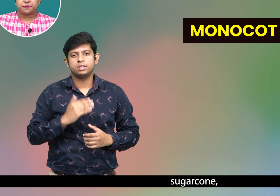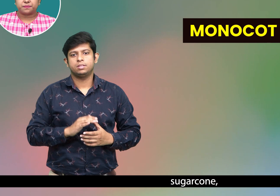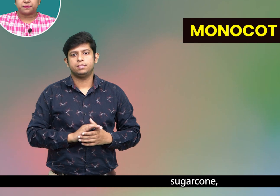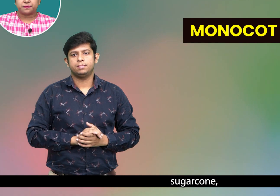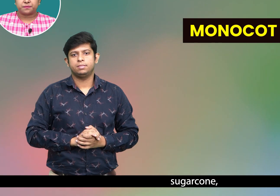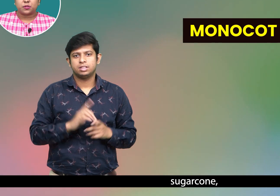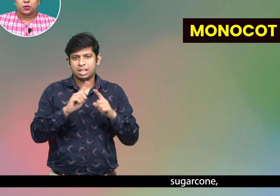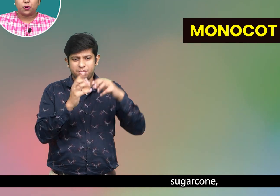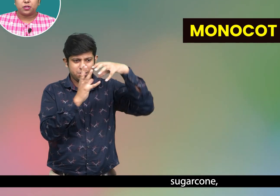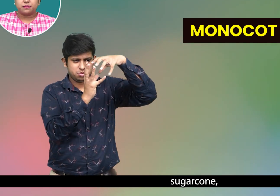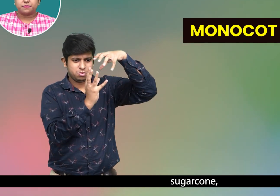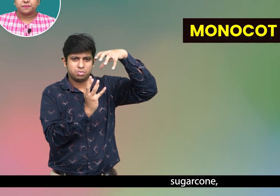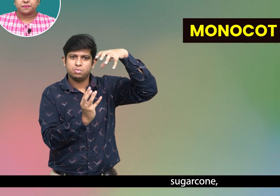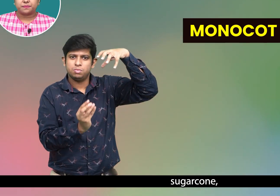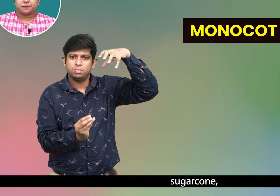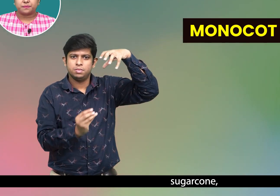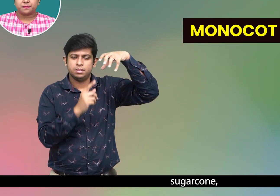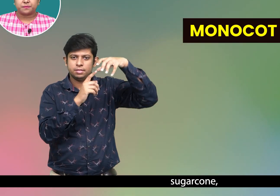sugar, corn,